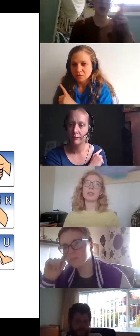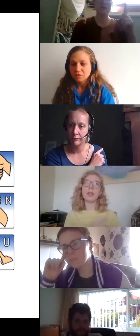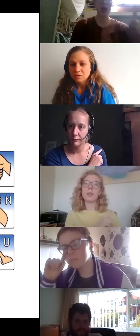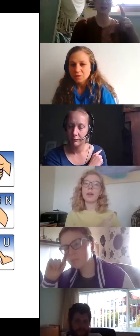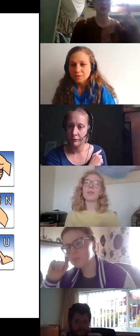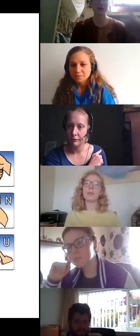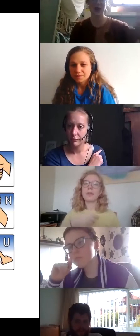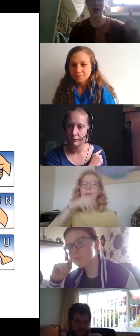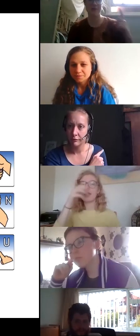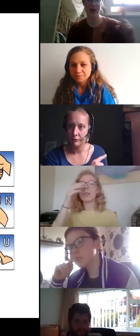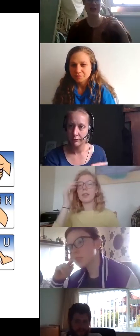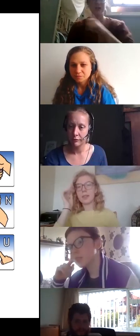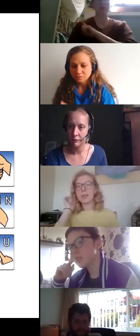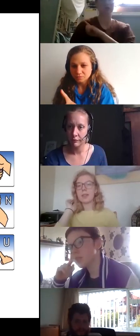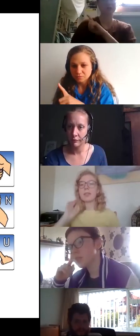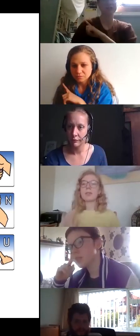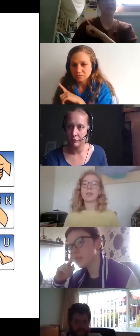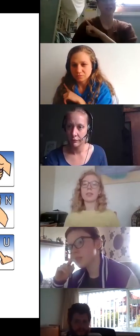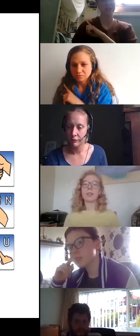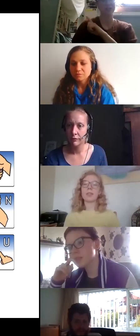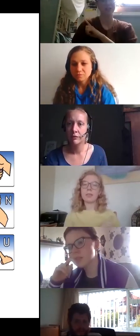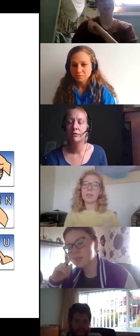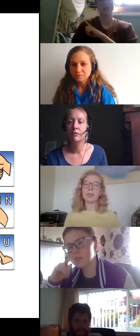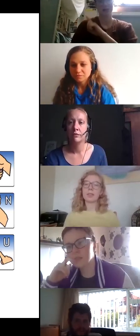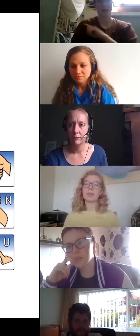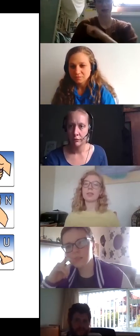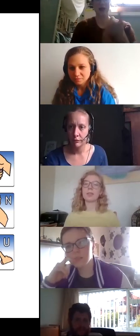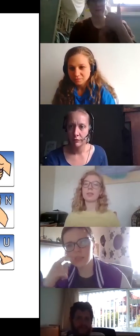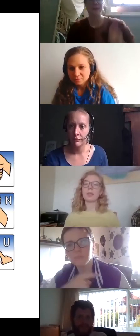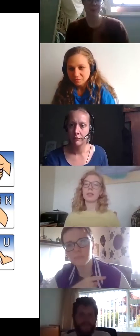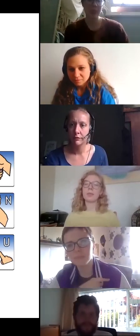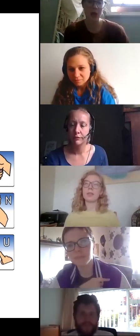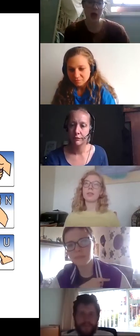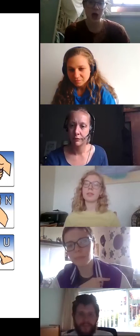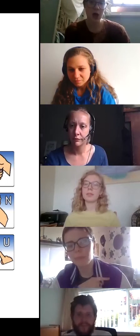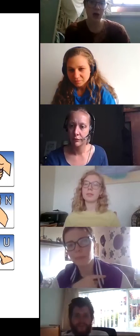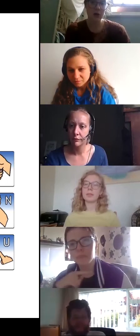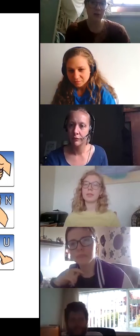you're left-handed, it'll be your left hand across your body. Yeah.